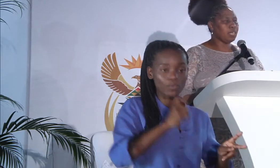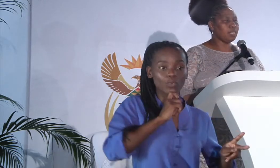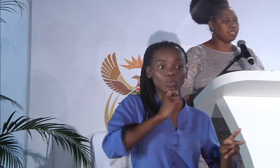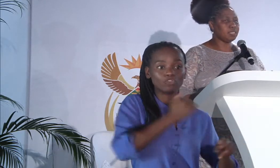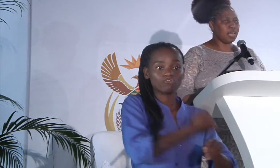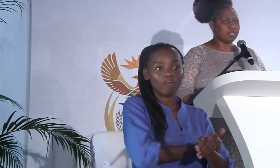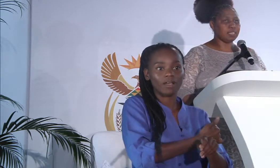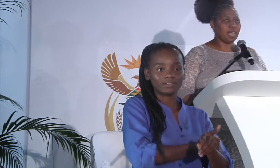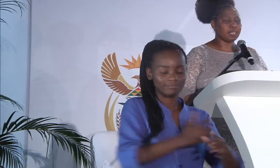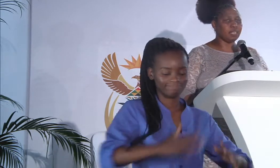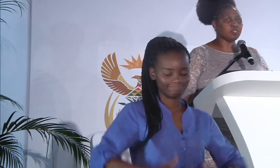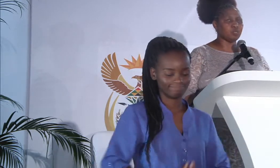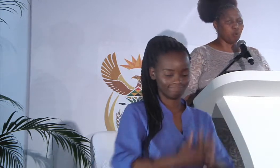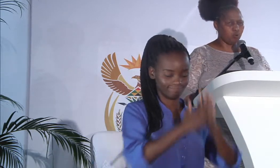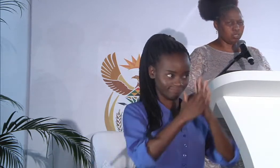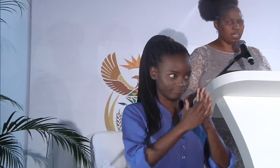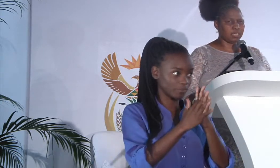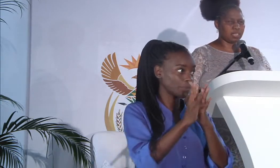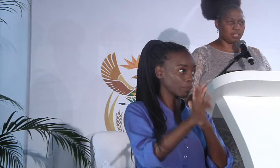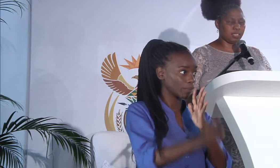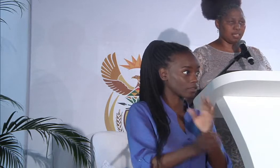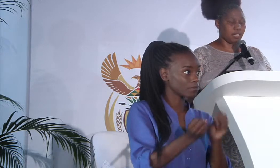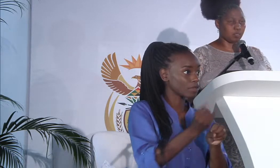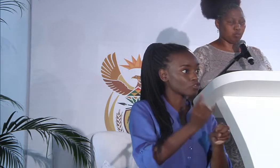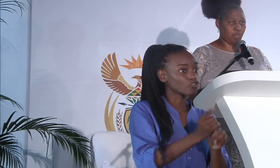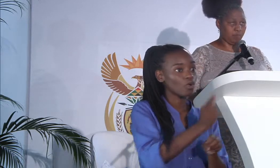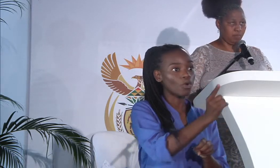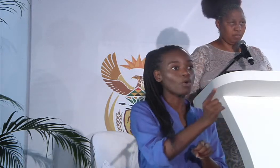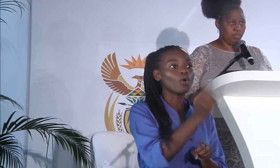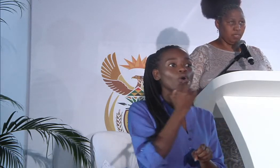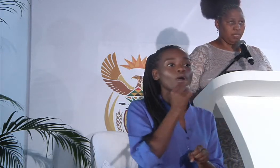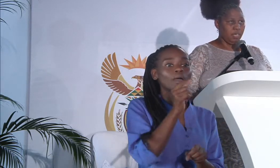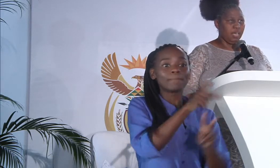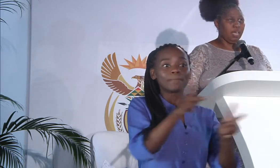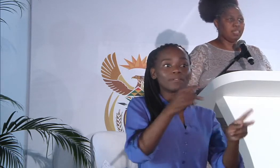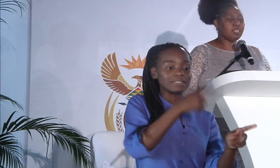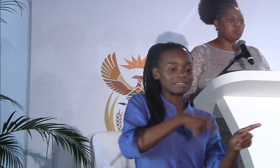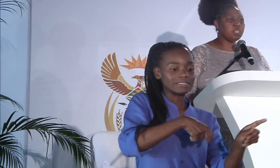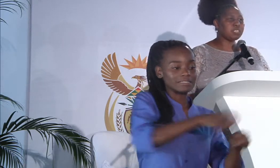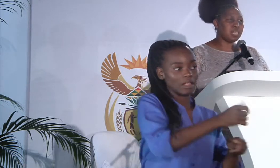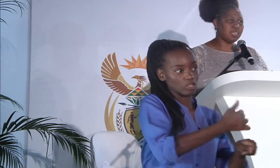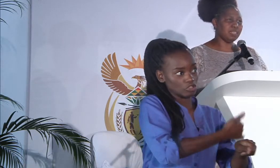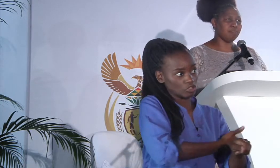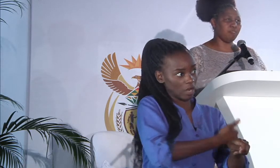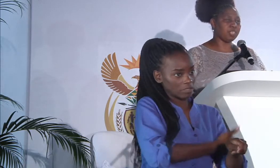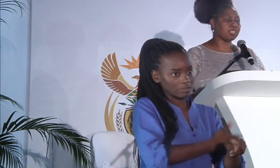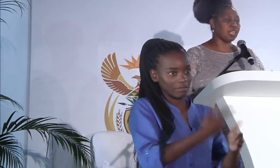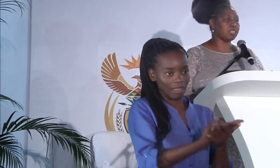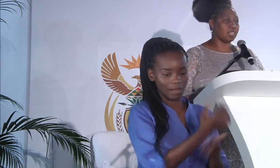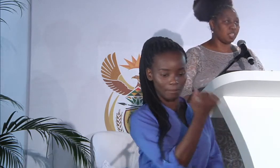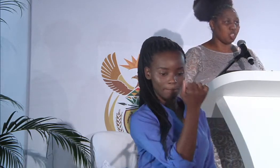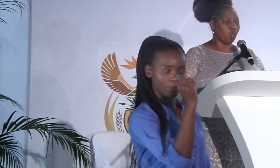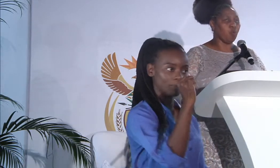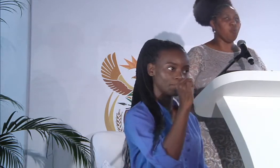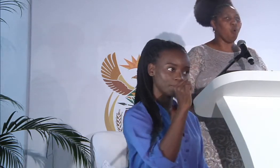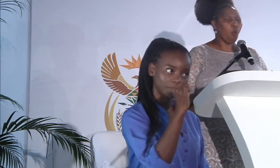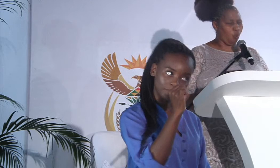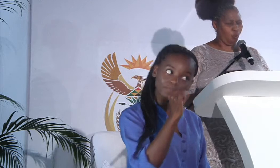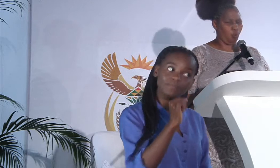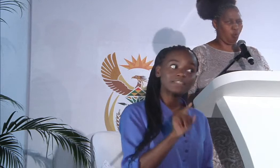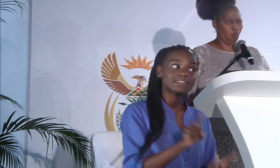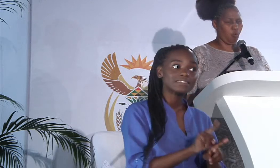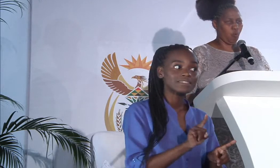they can stand against those that sell the drugs to them. And that we strengthen the voice that says,